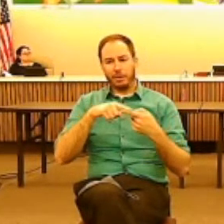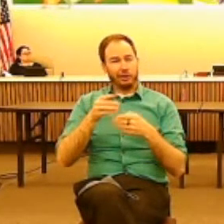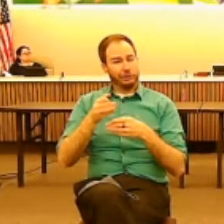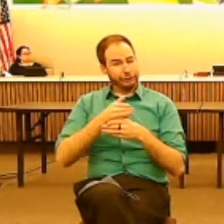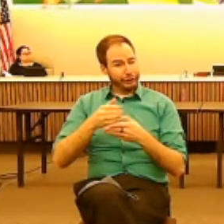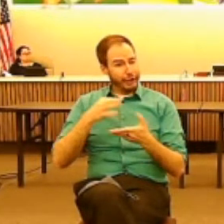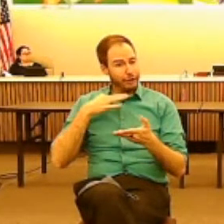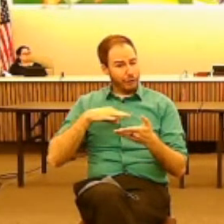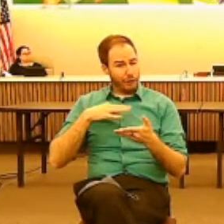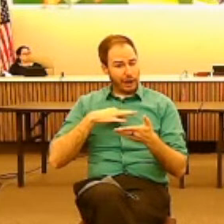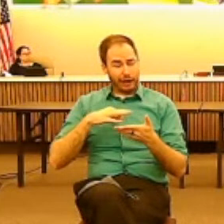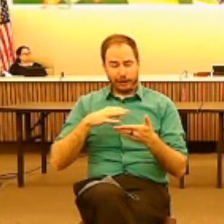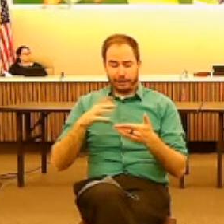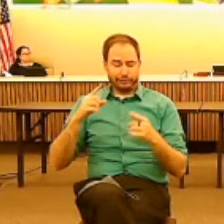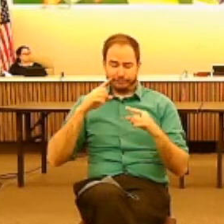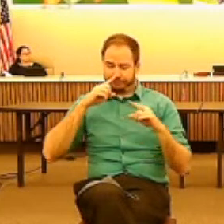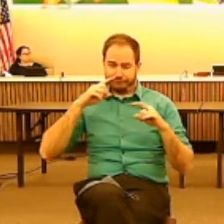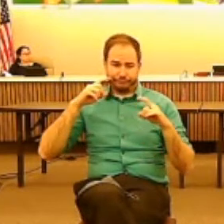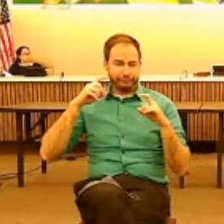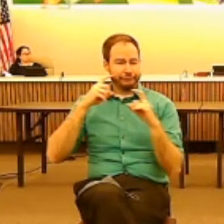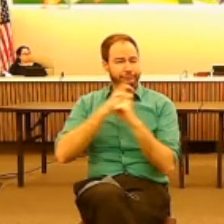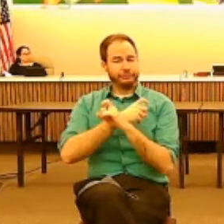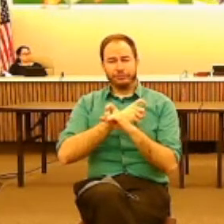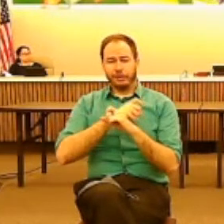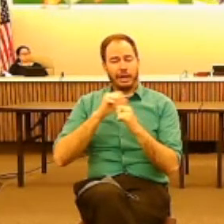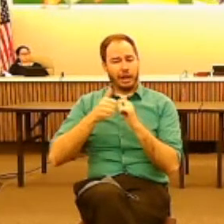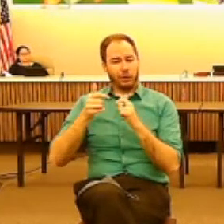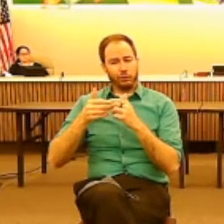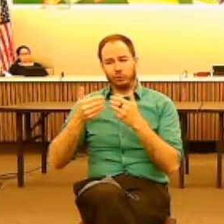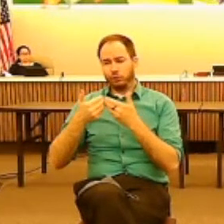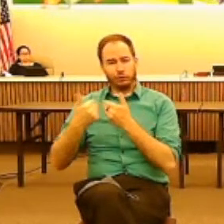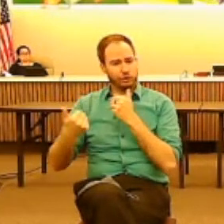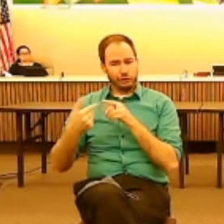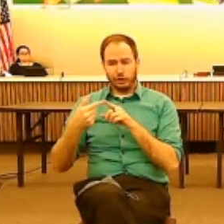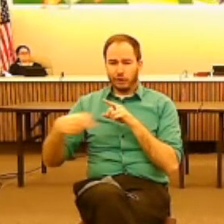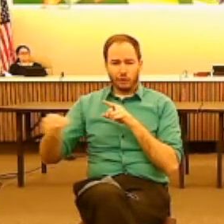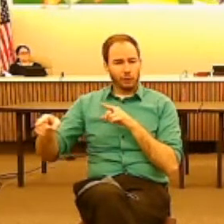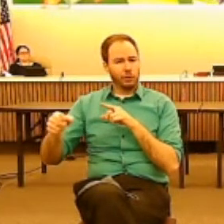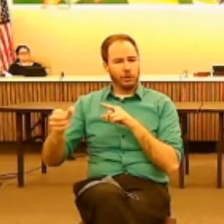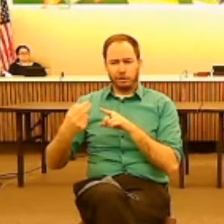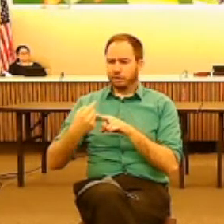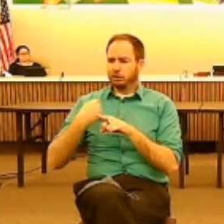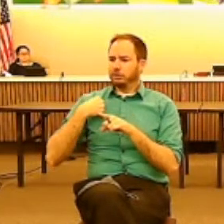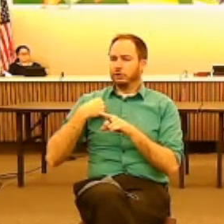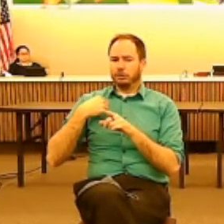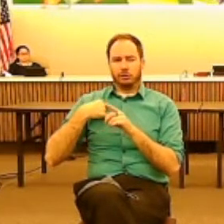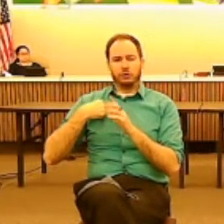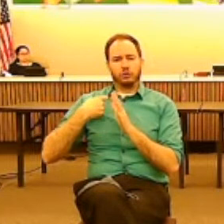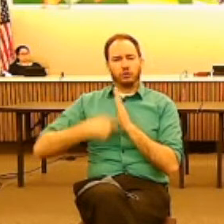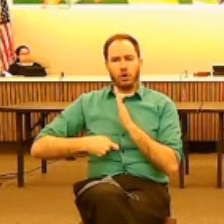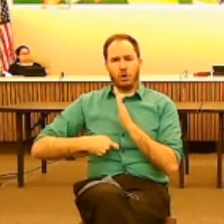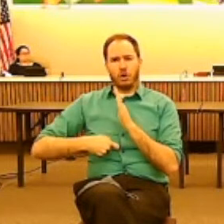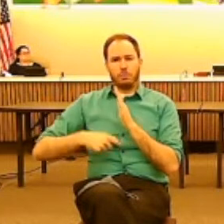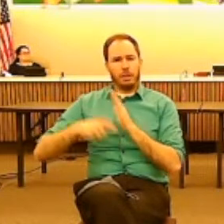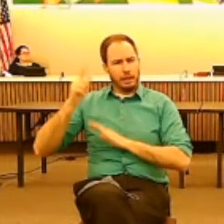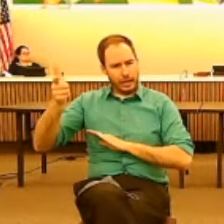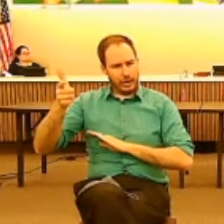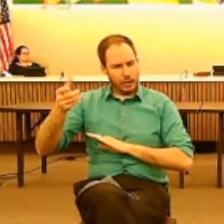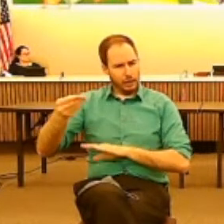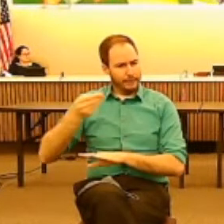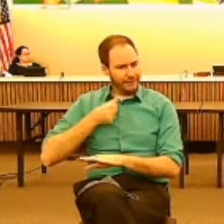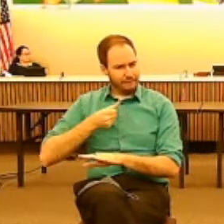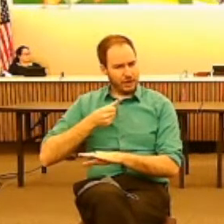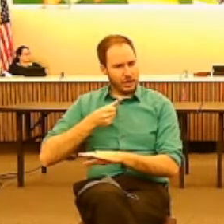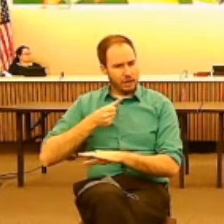gets shared out to the folks, and they get a charge, and then they'll later get a refund for